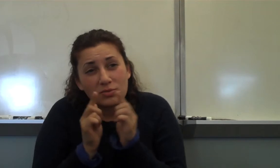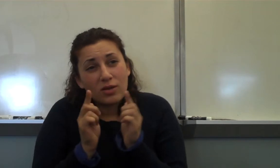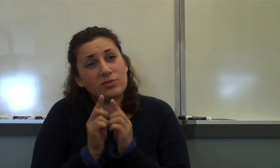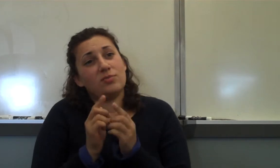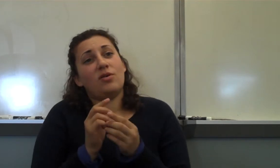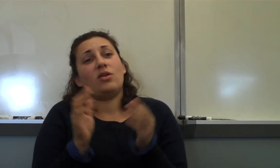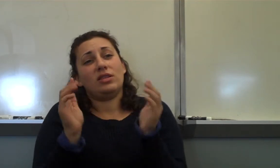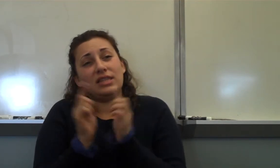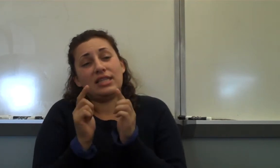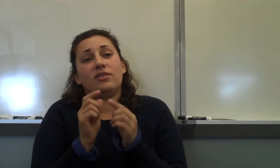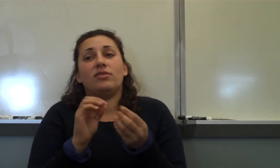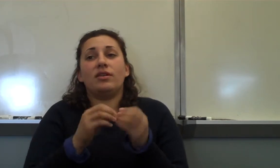Yeah.